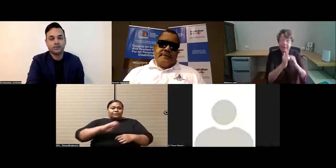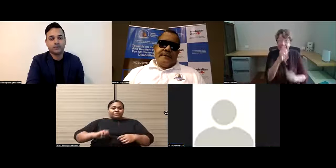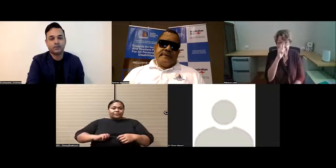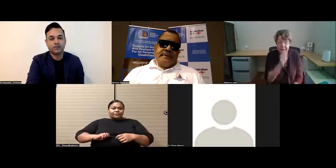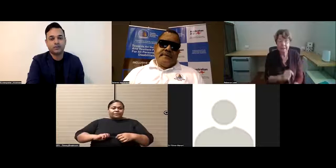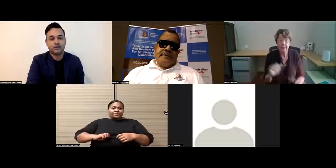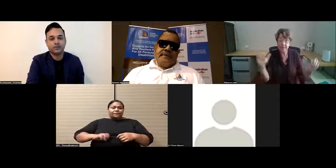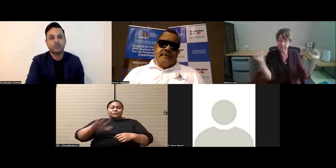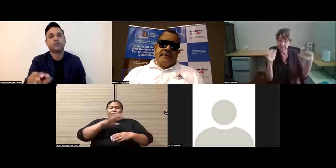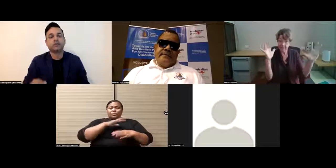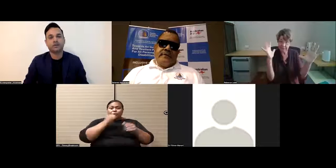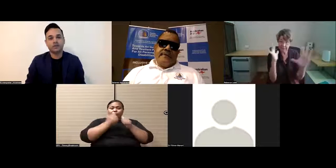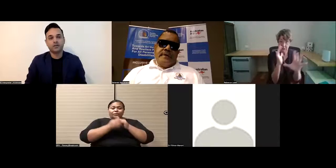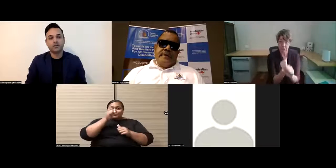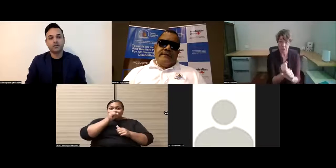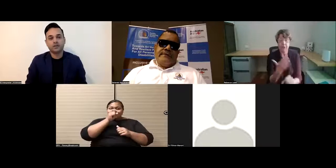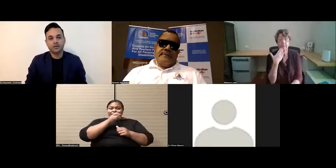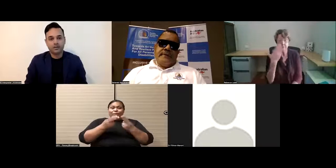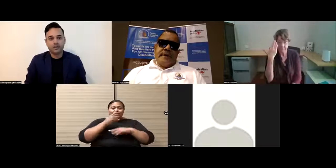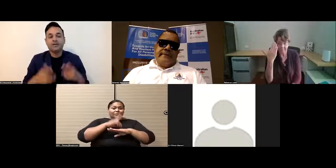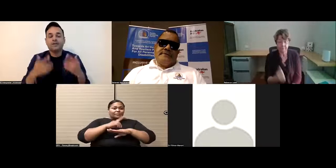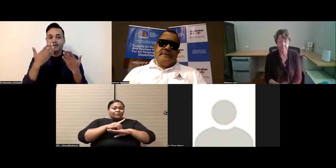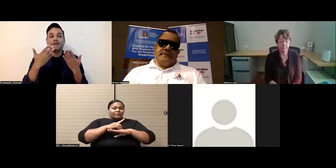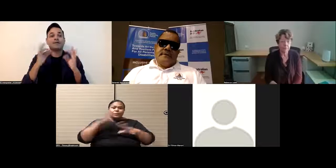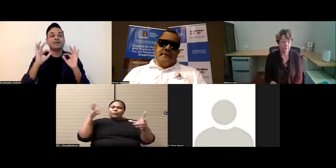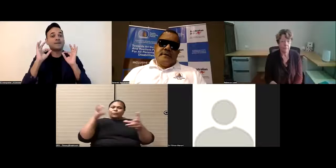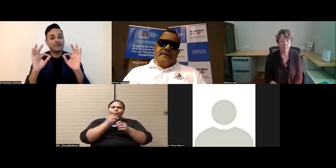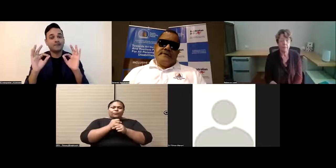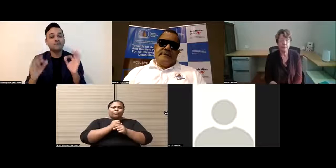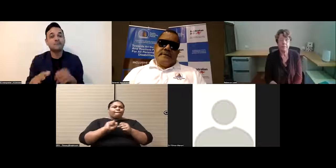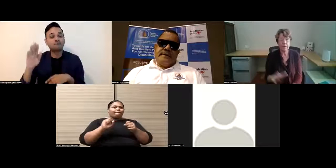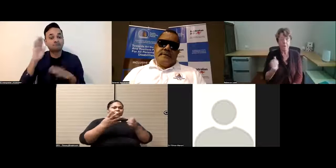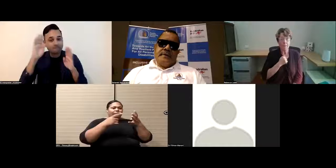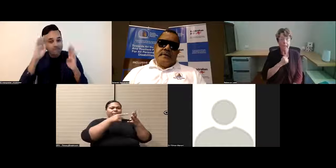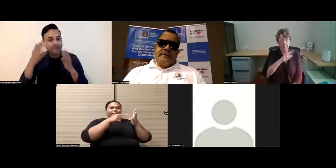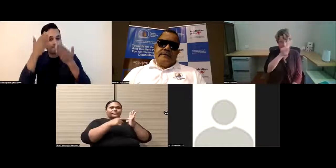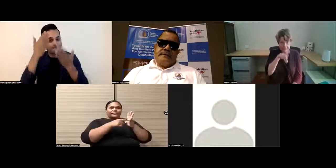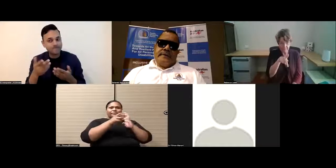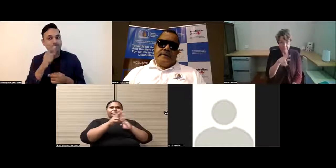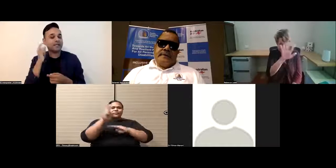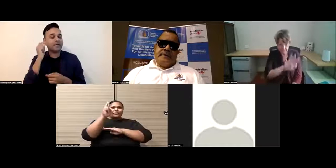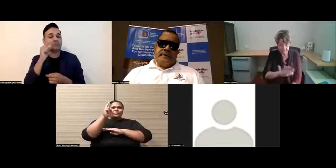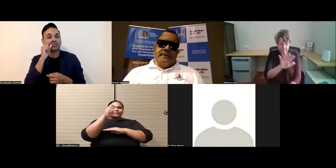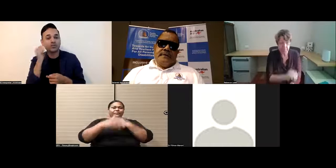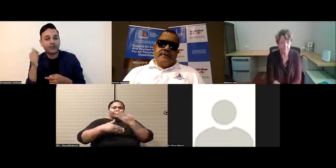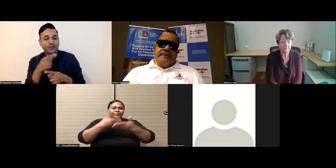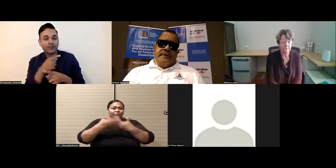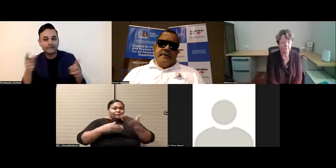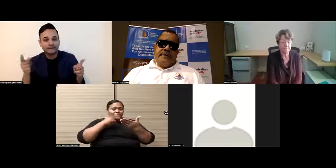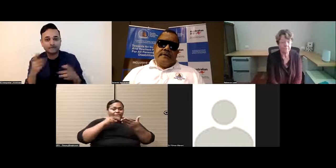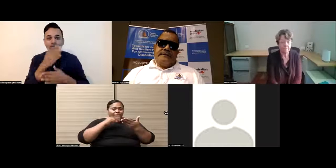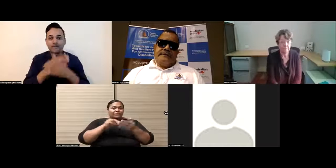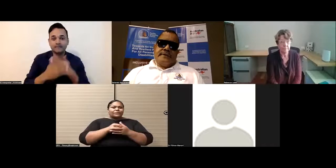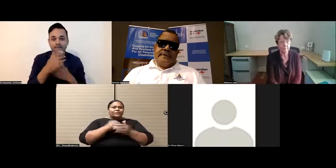fourth statement presented from our region and the Pacific. And of course, we heard